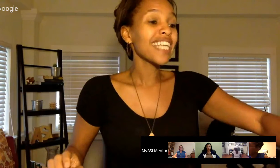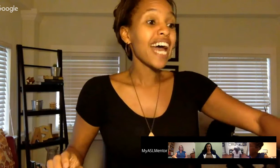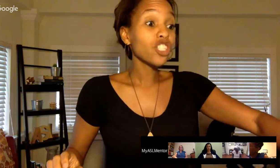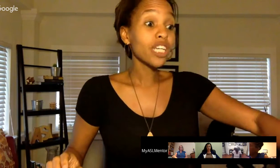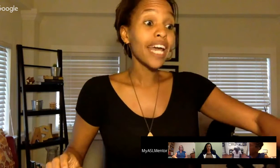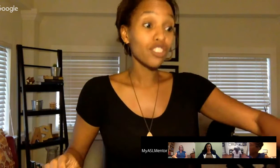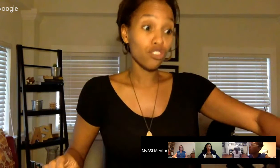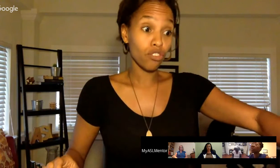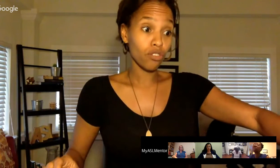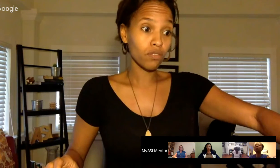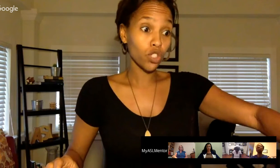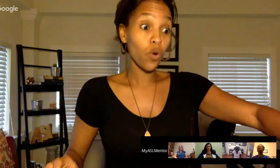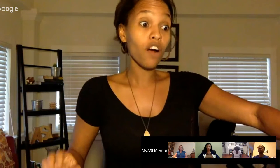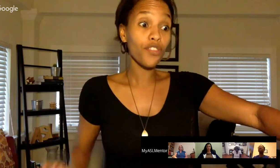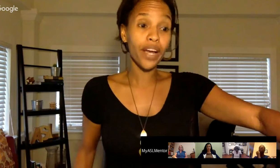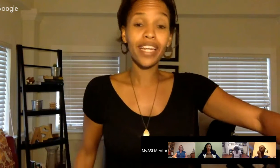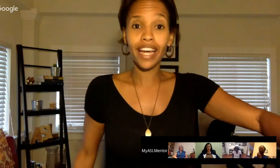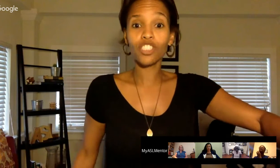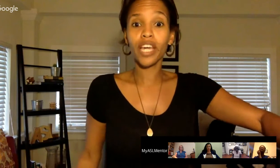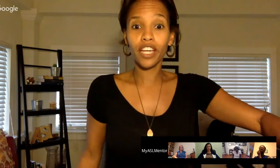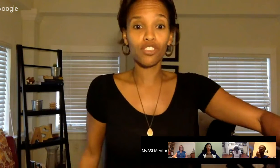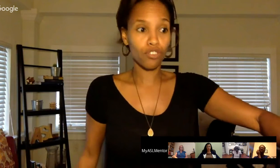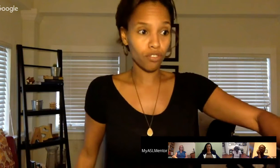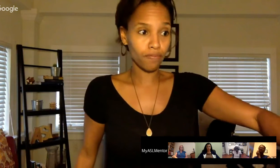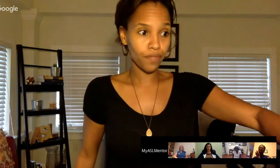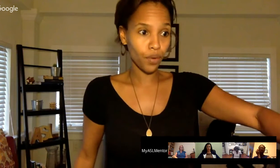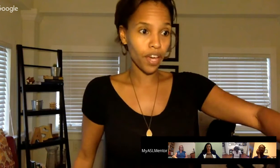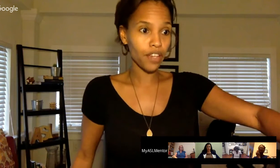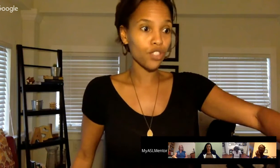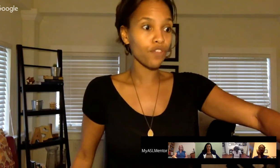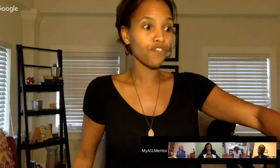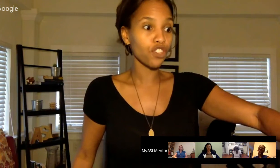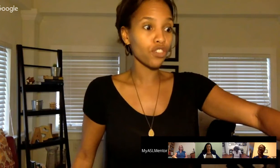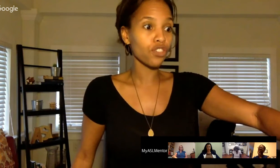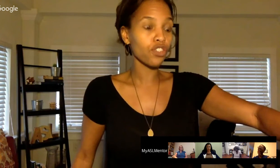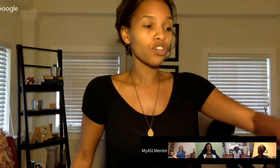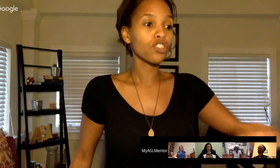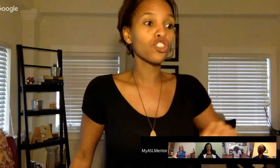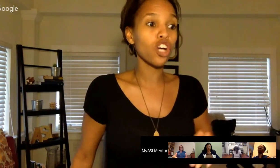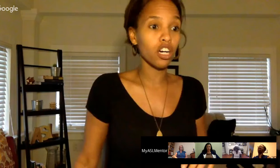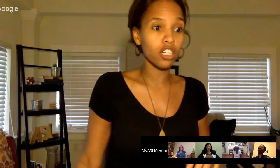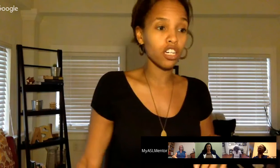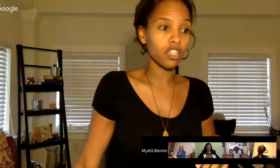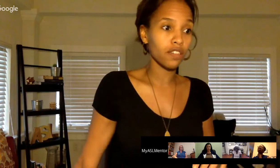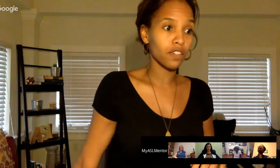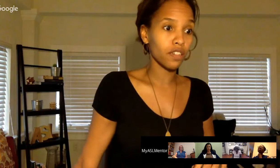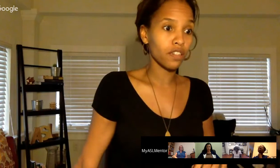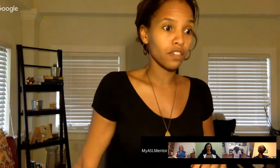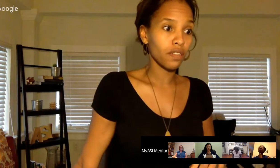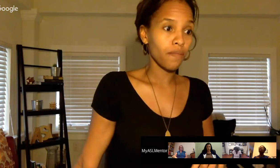This is educational, 12th grade educational. Okay, so first chunk.